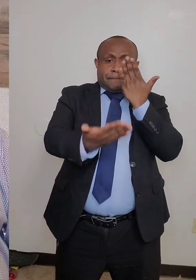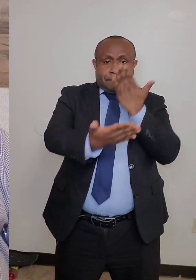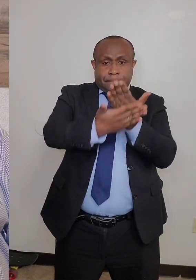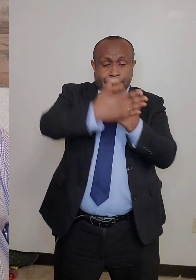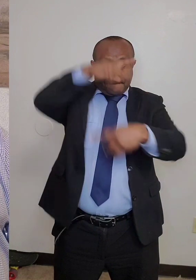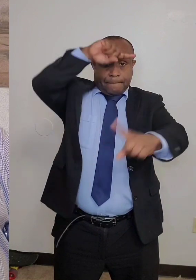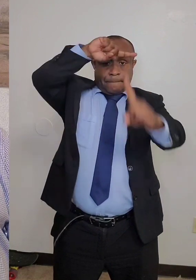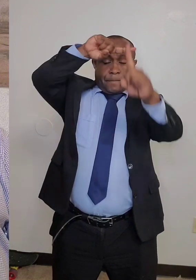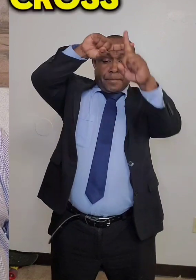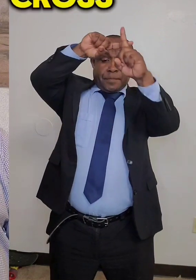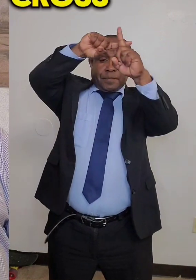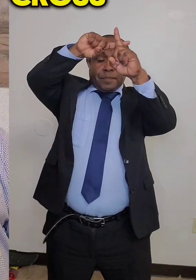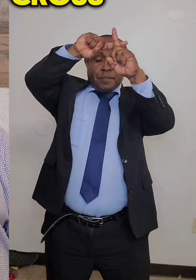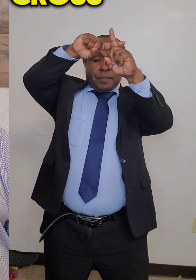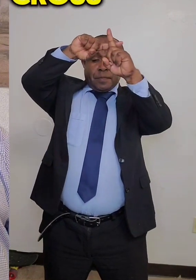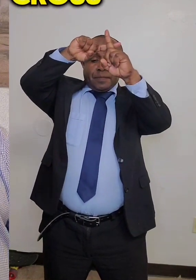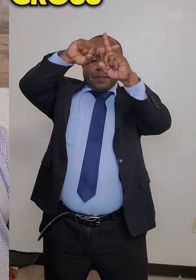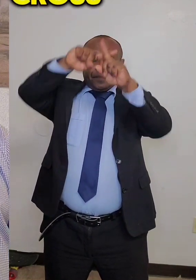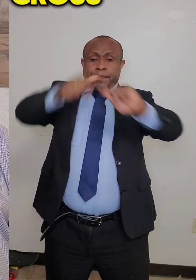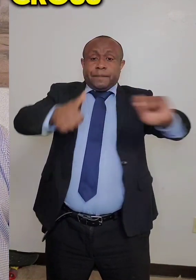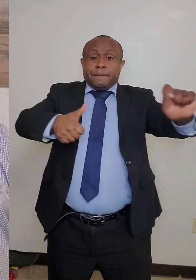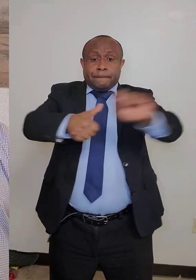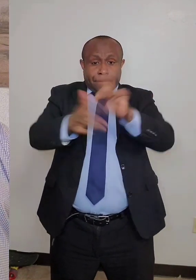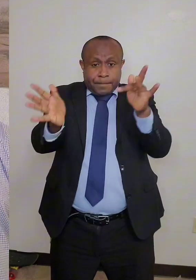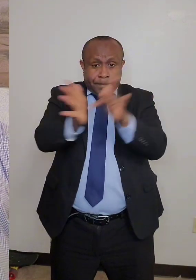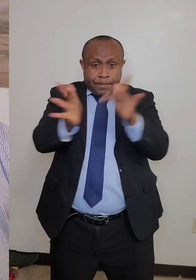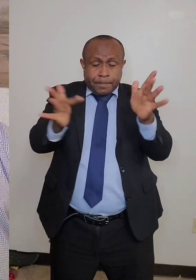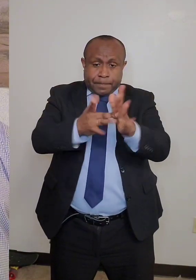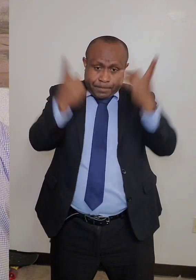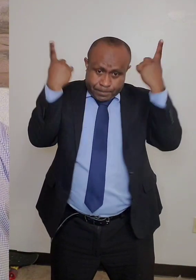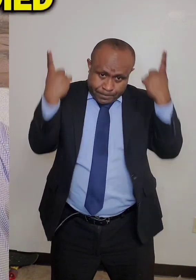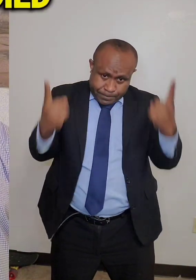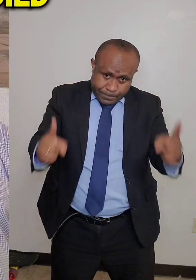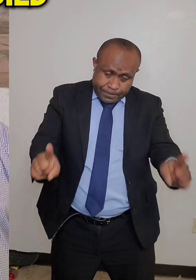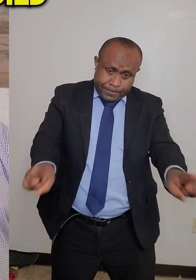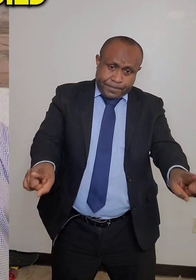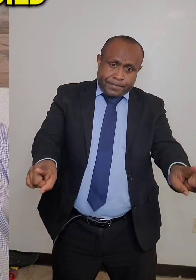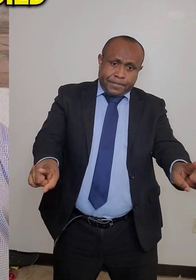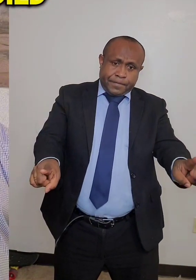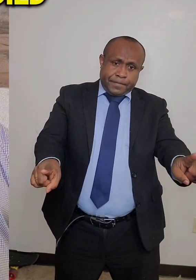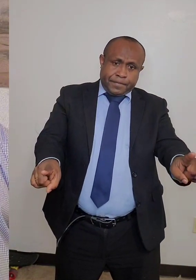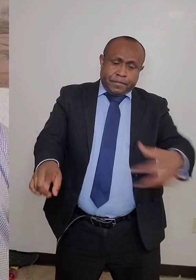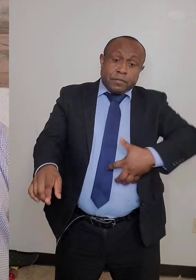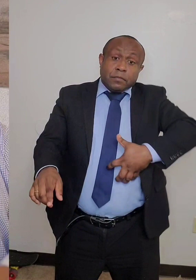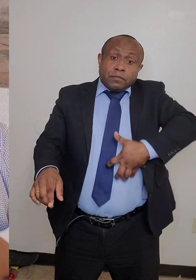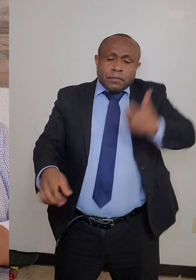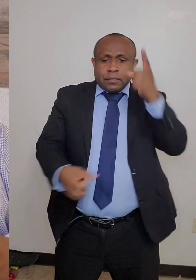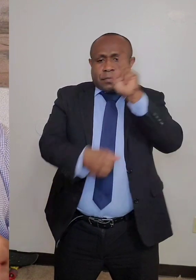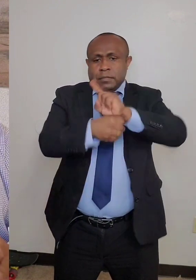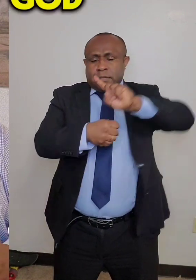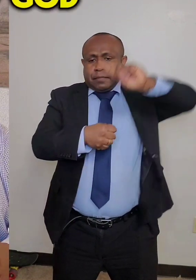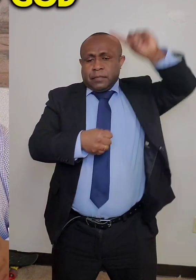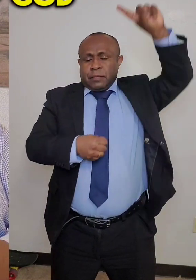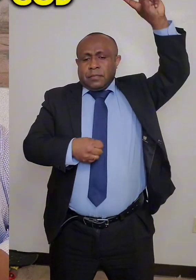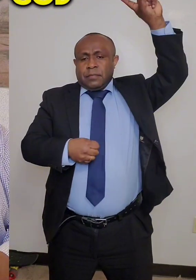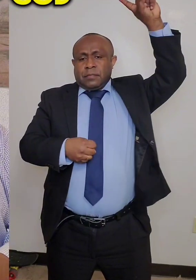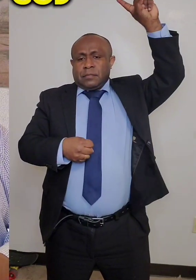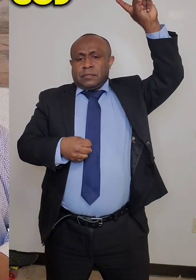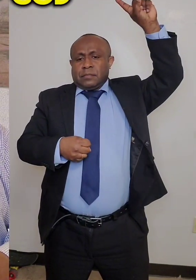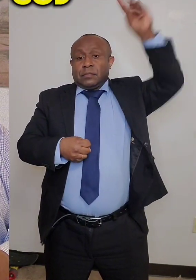save. Till on that cross, as Jesus died, the wrath